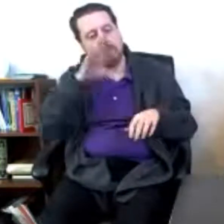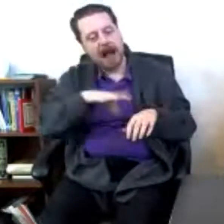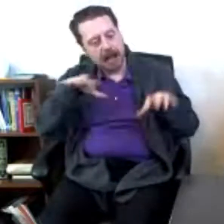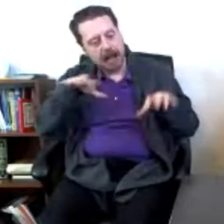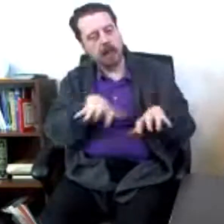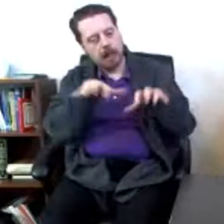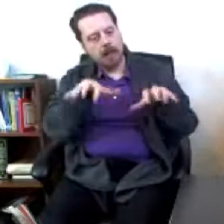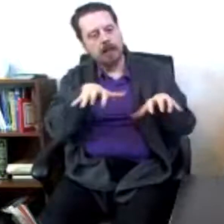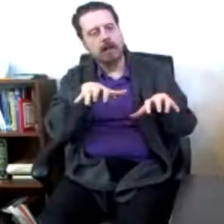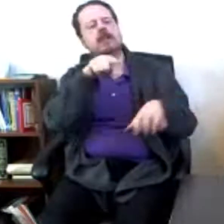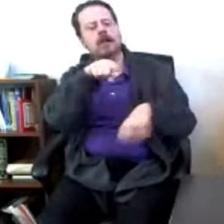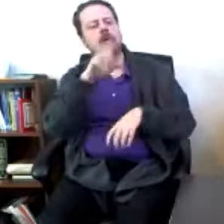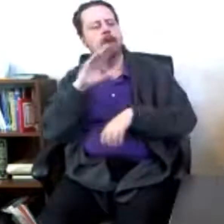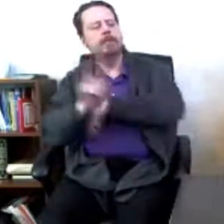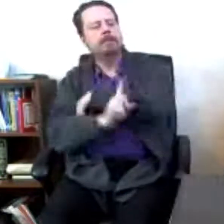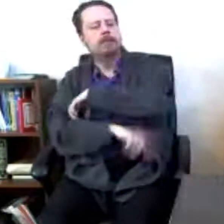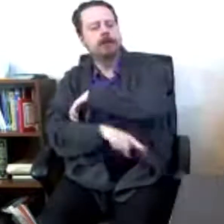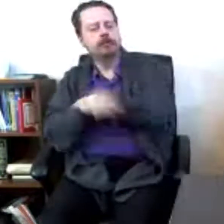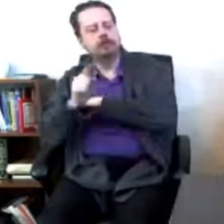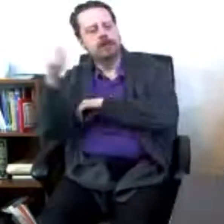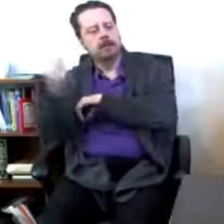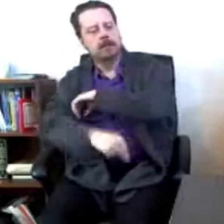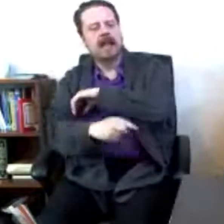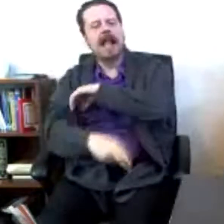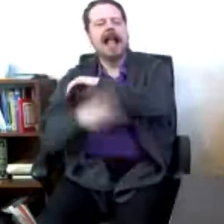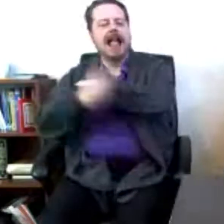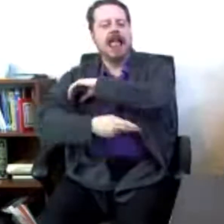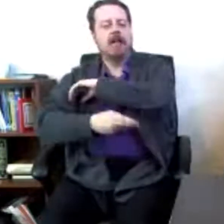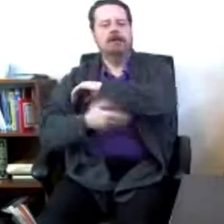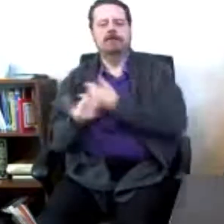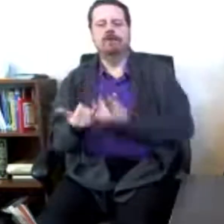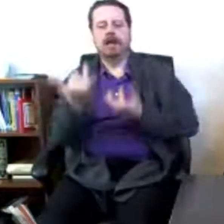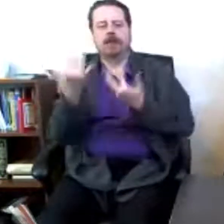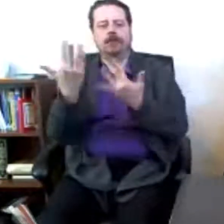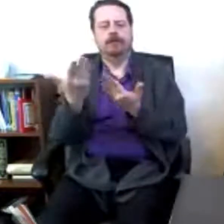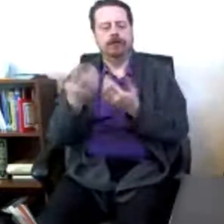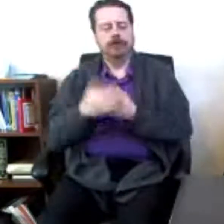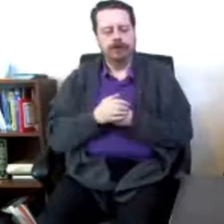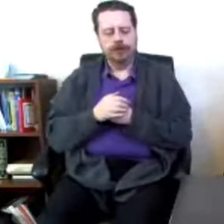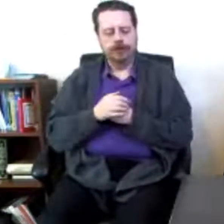will be in the land of punishment, or what we call hellfire.